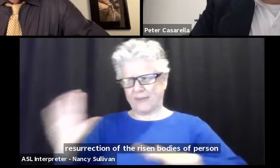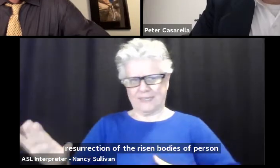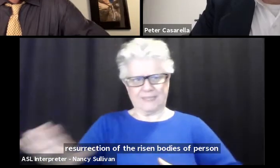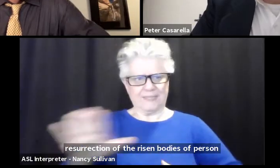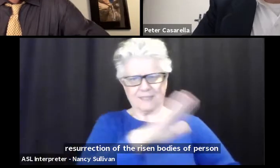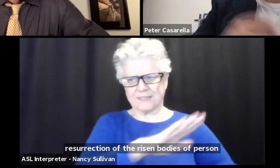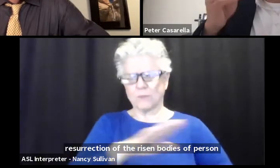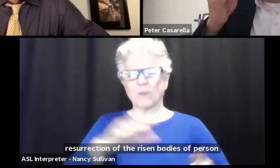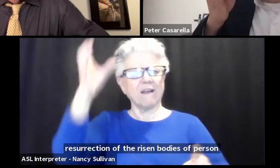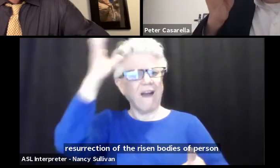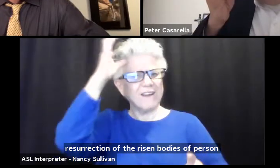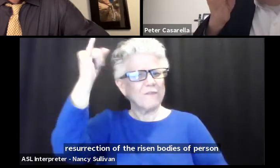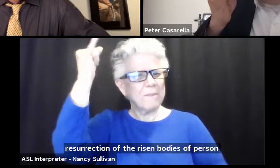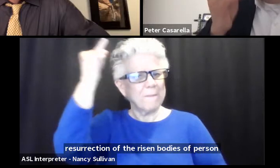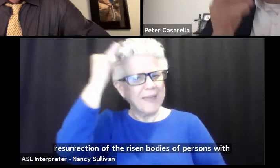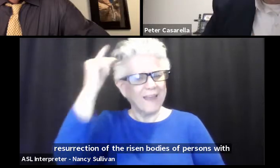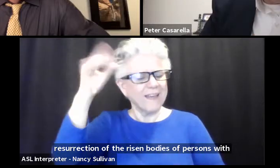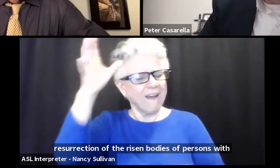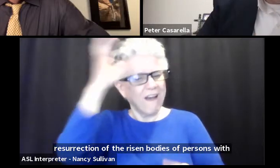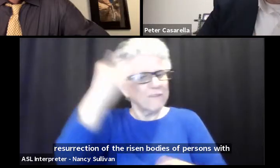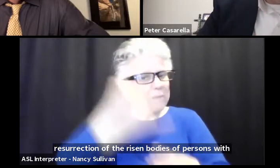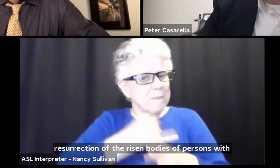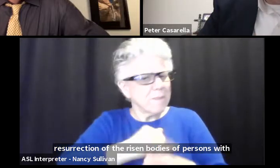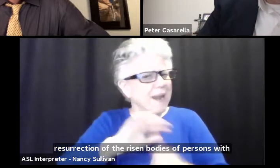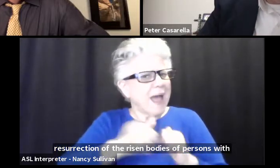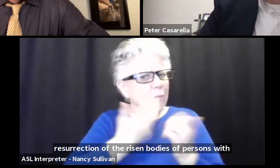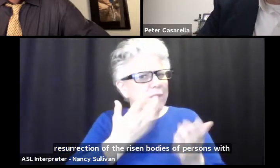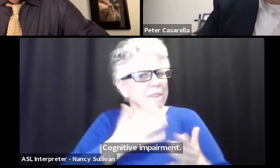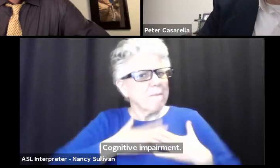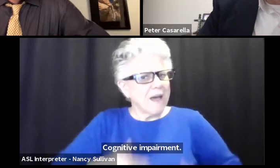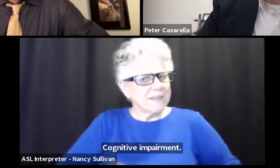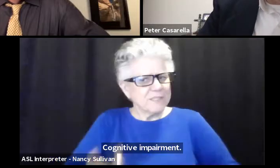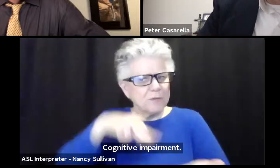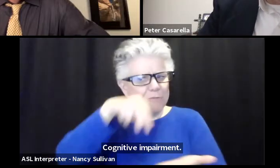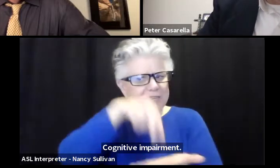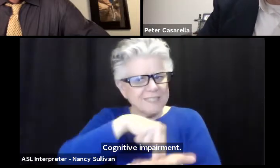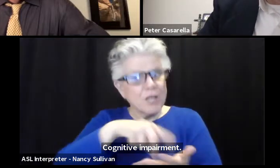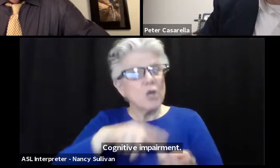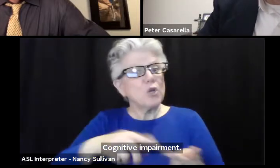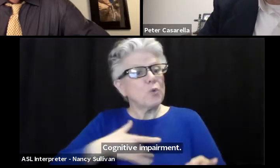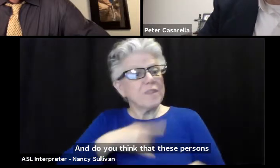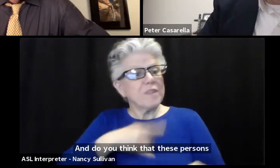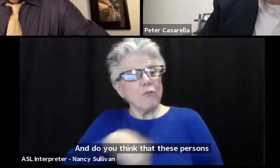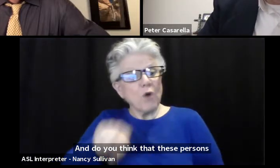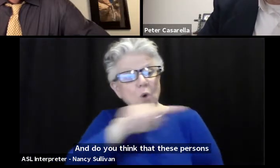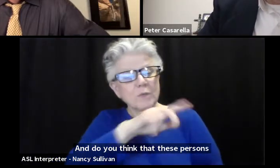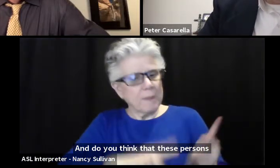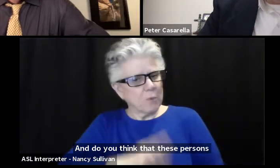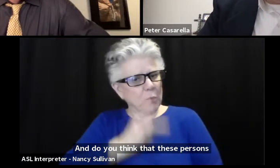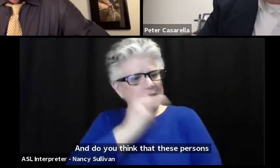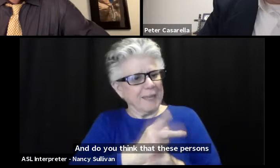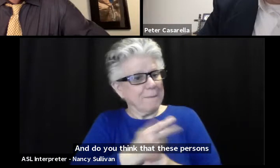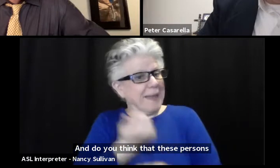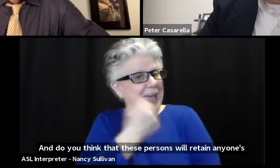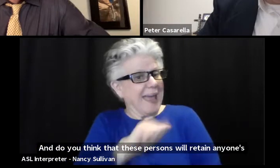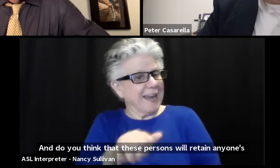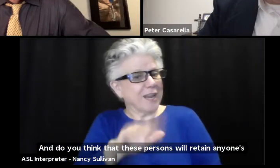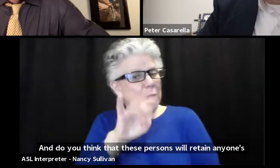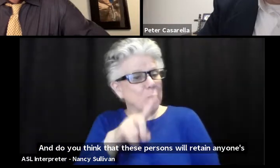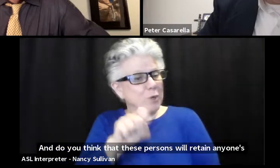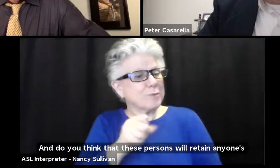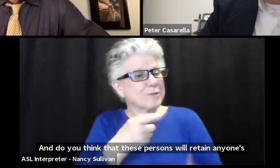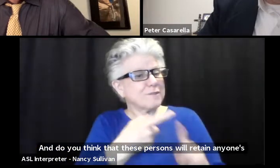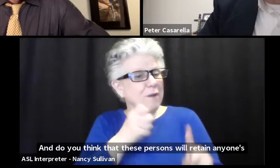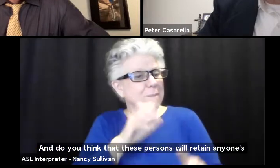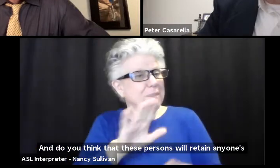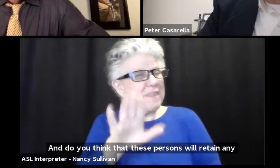with cognitive impairment. And do you think that these persons will retain any wounds from their disability on their risen